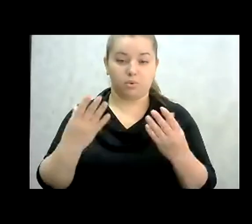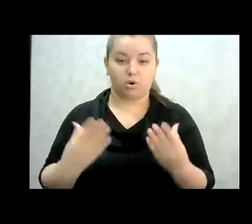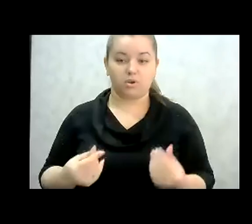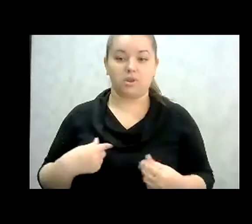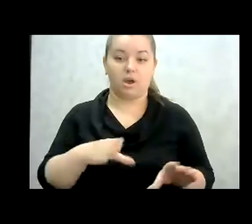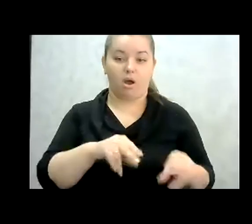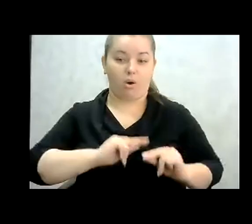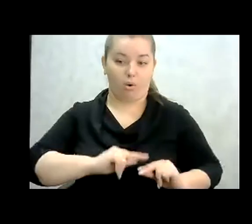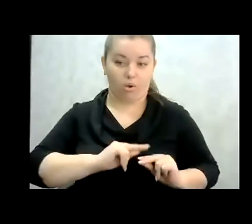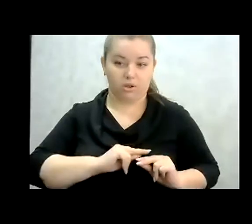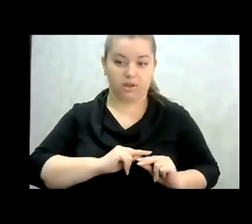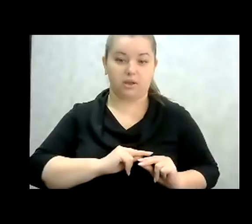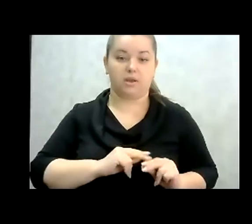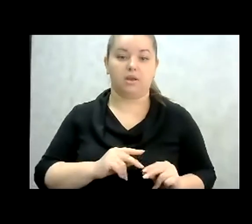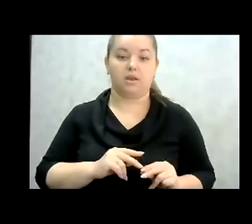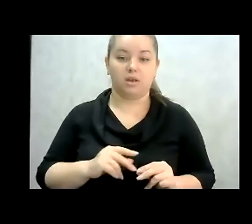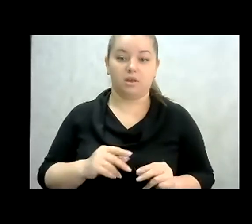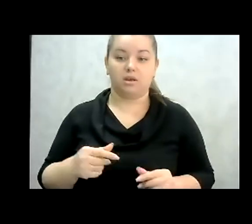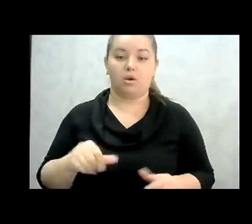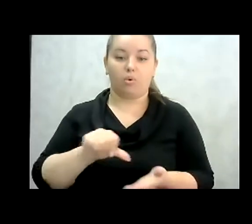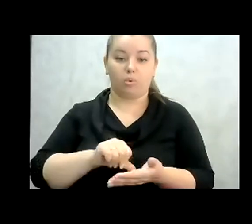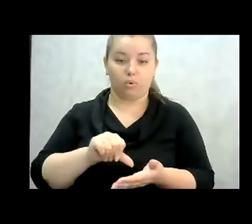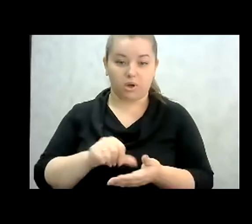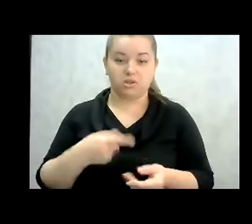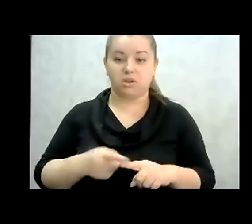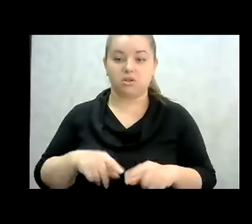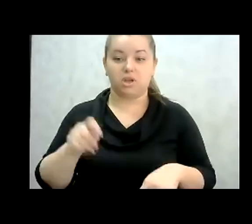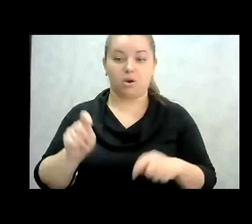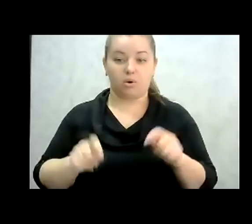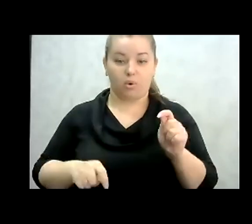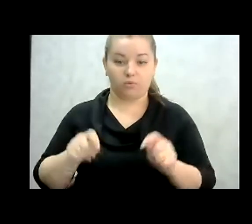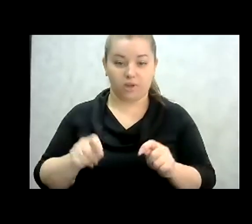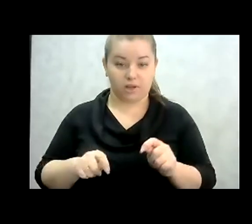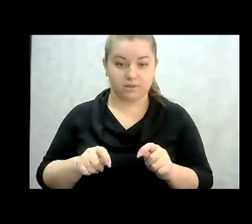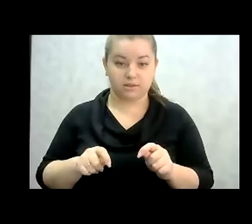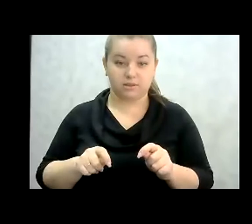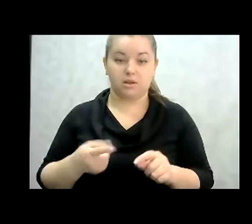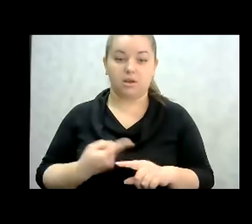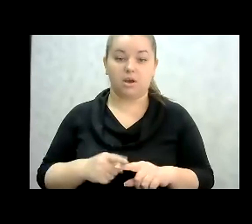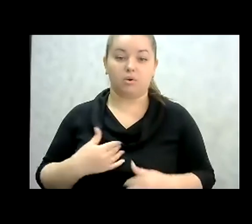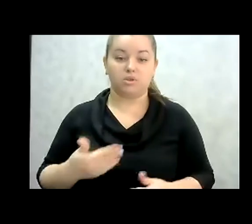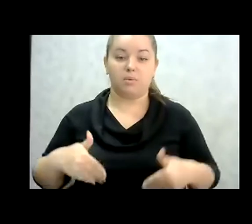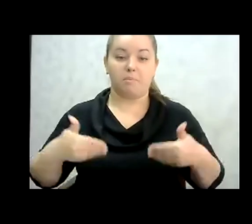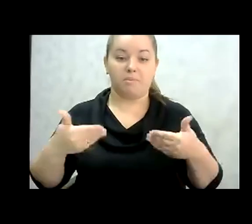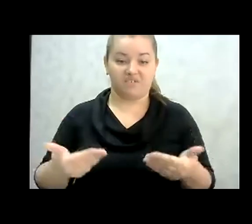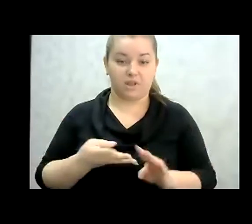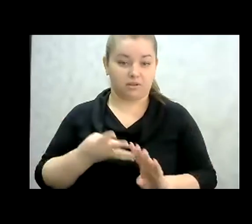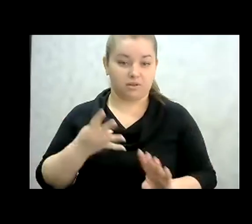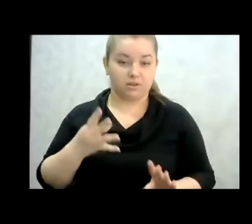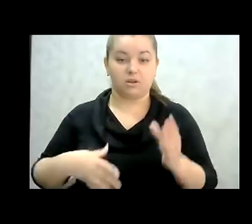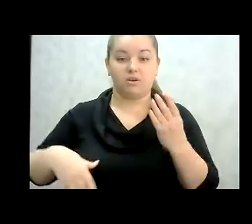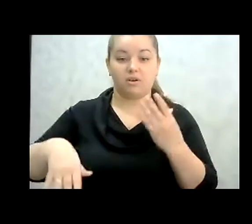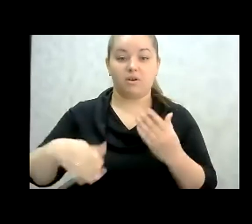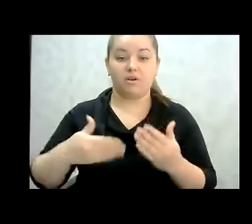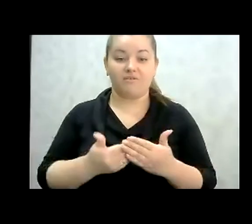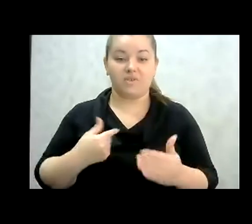dear colleagues, dear partners, dear participants of this conference. First of all,